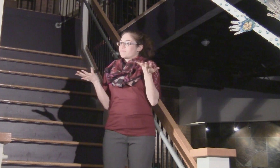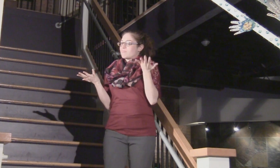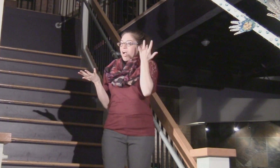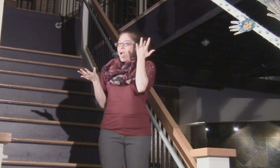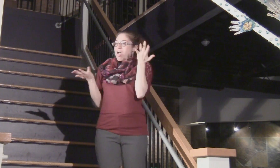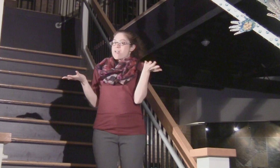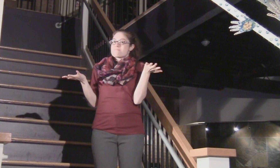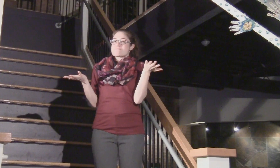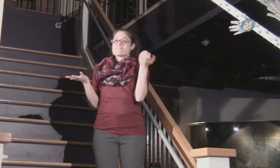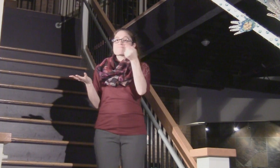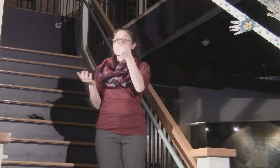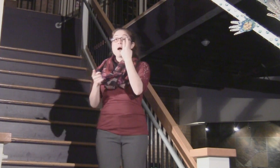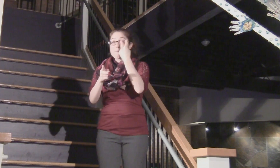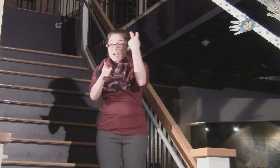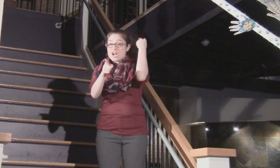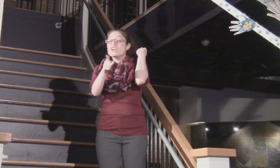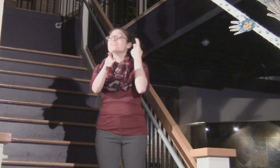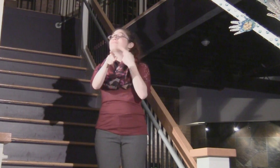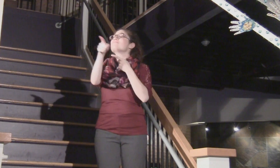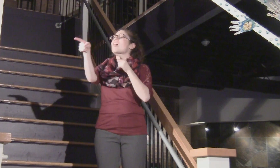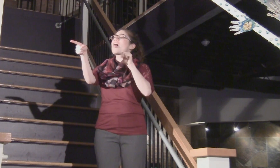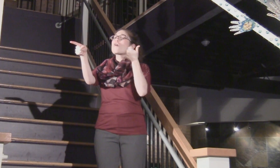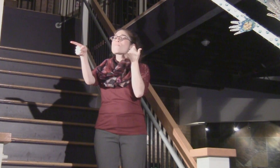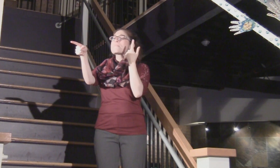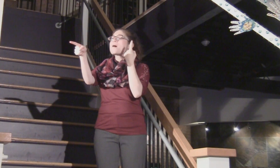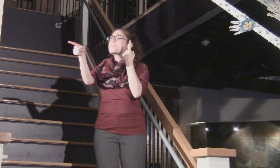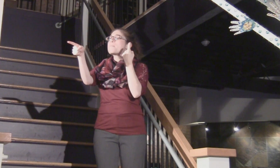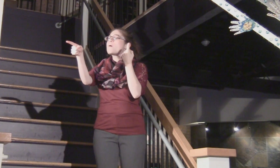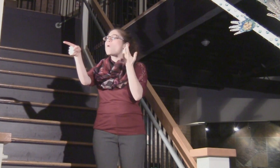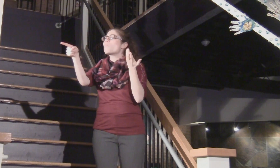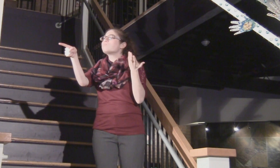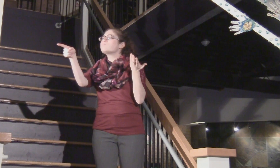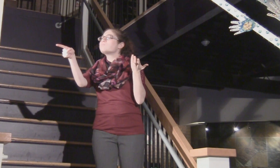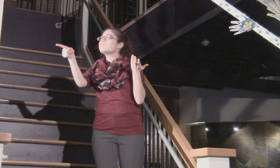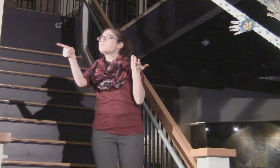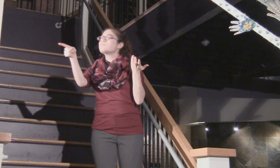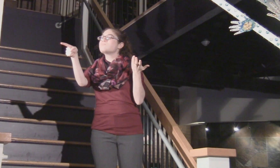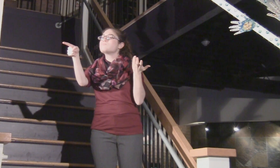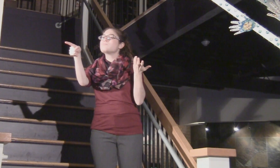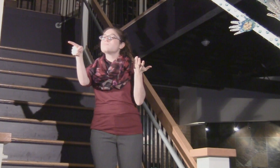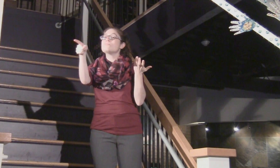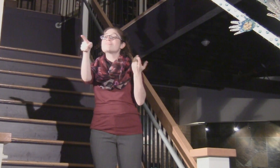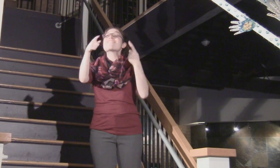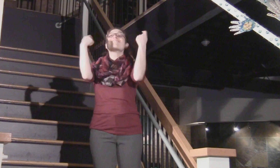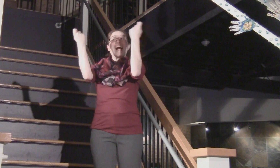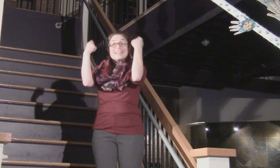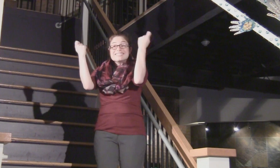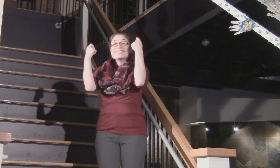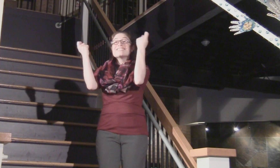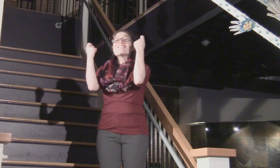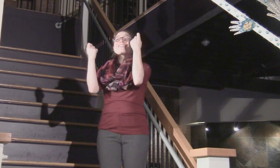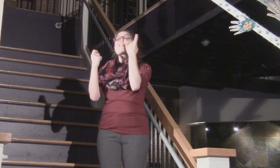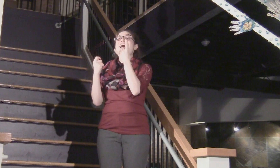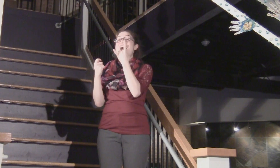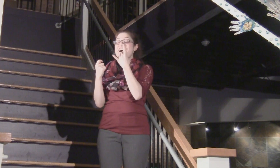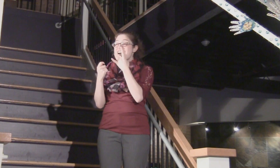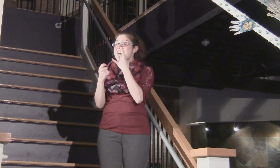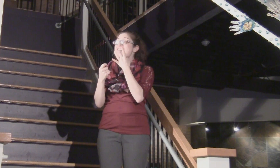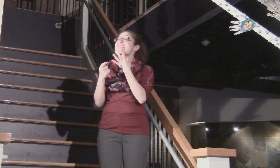Why? Why? Okay, because we remember, what else? What else? Why do you think Hanukkah is so special, right?